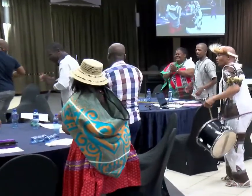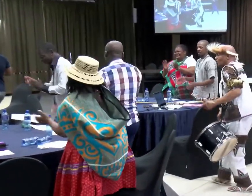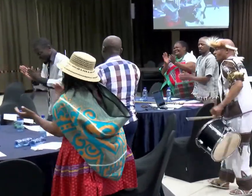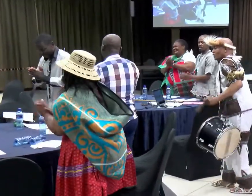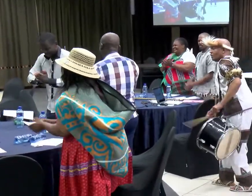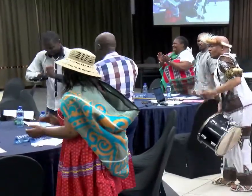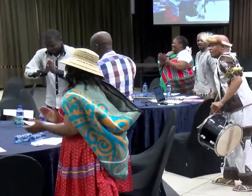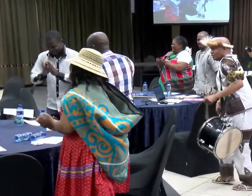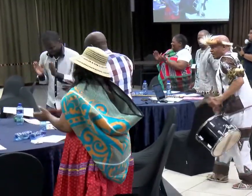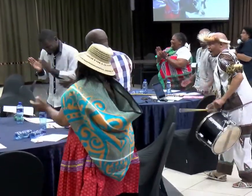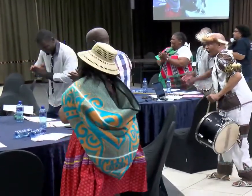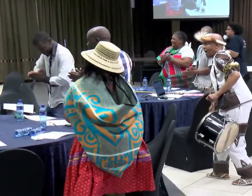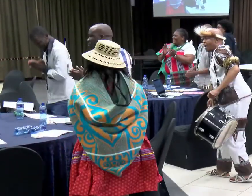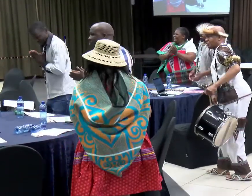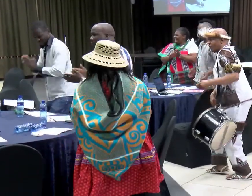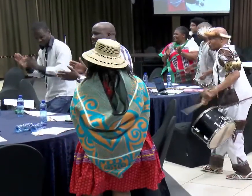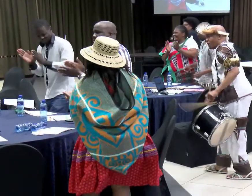Sena Marena